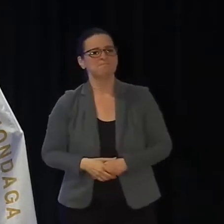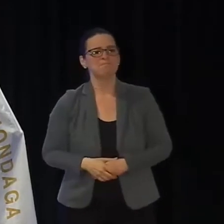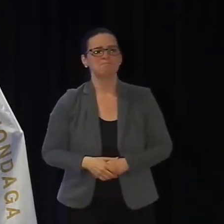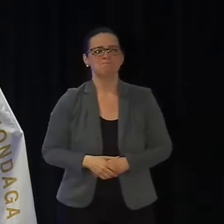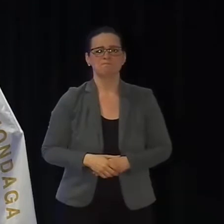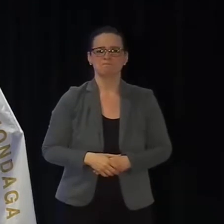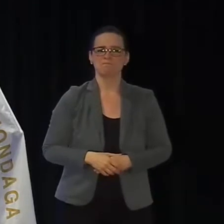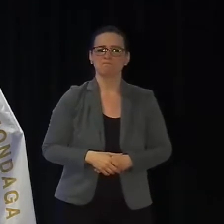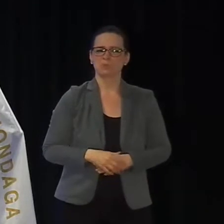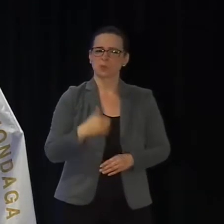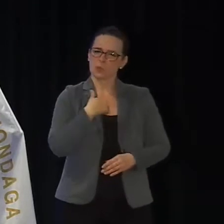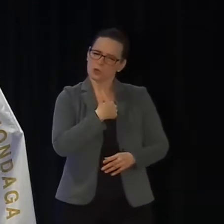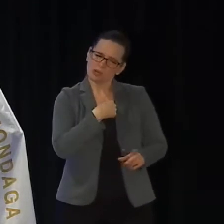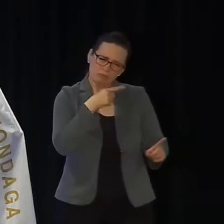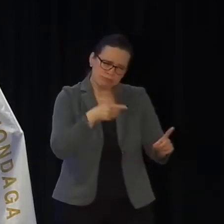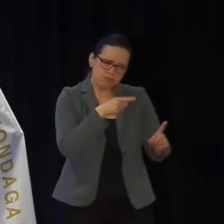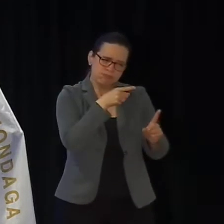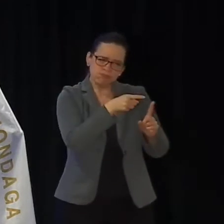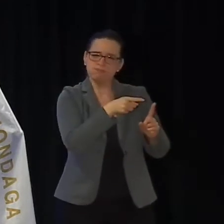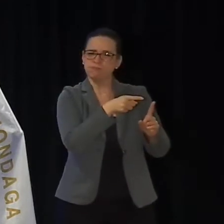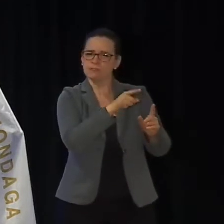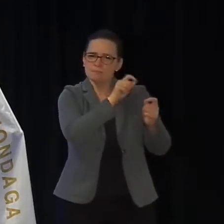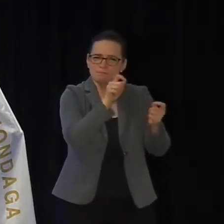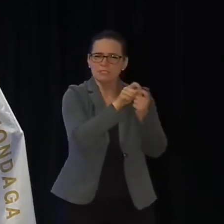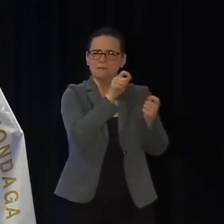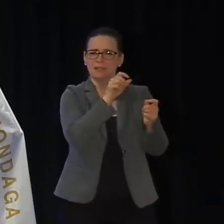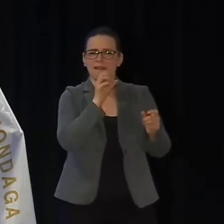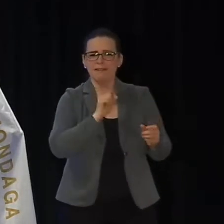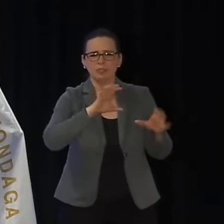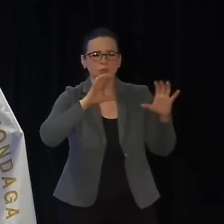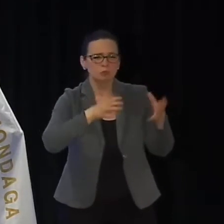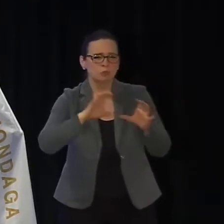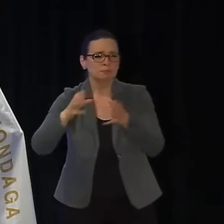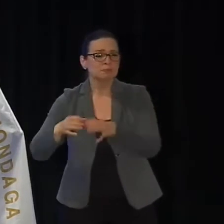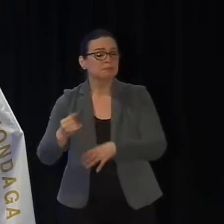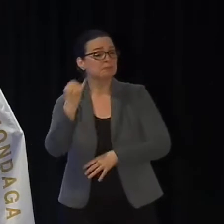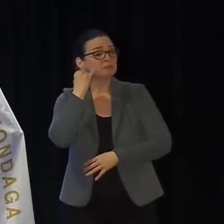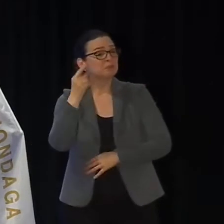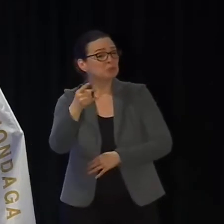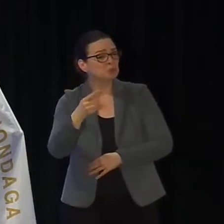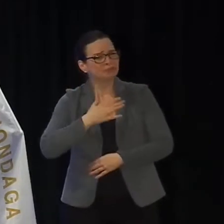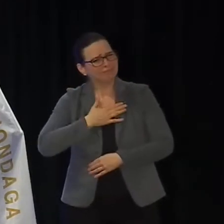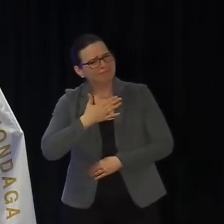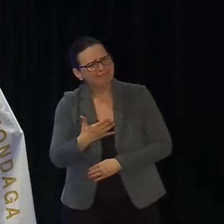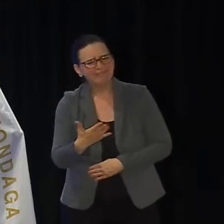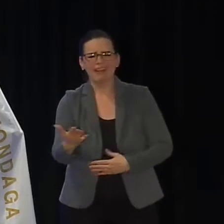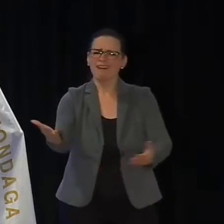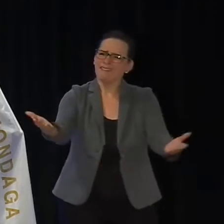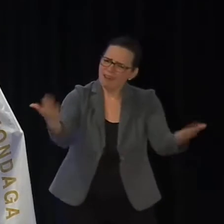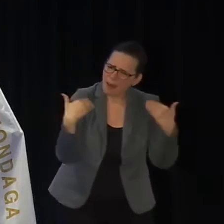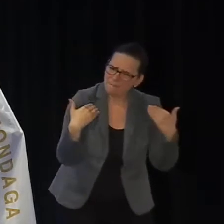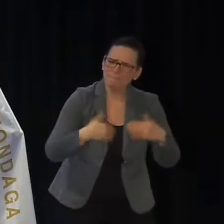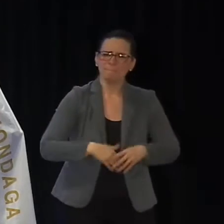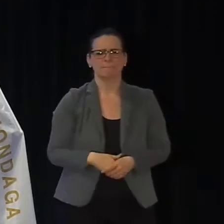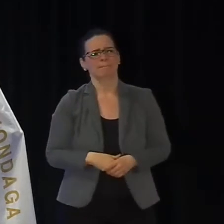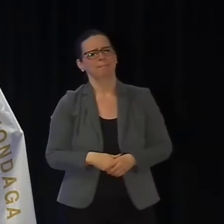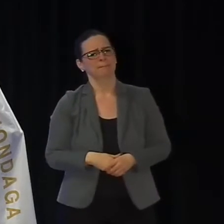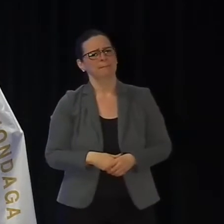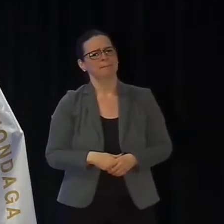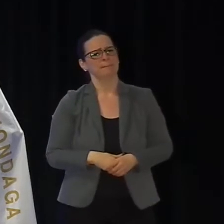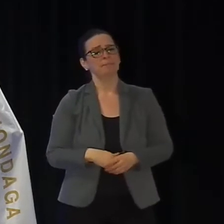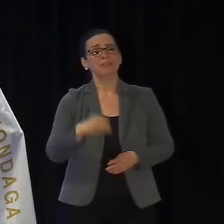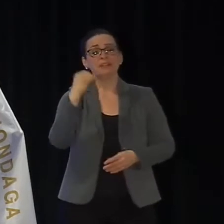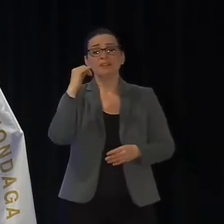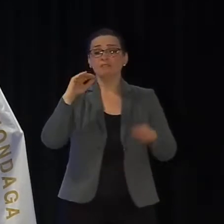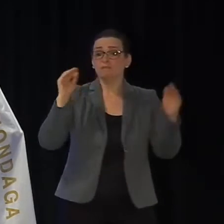demographics. We got to get everybody who's willing to get the shot, and then we need to really hunker down into the